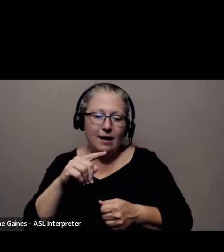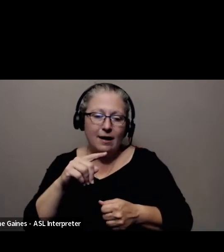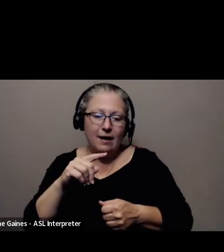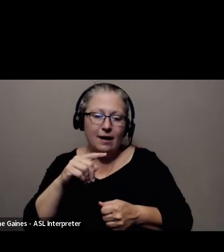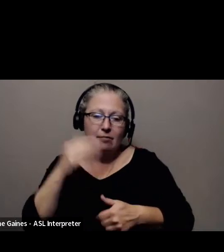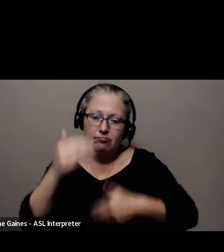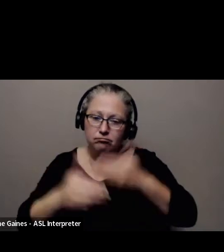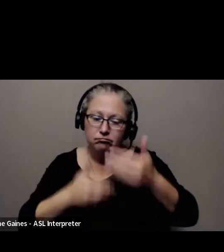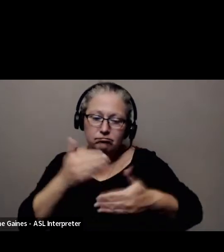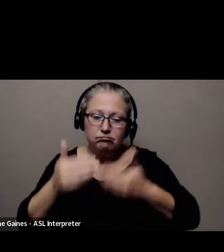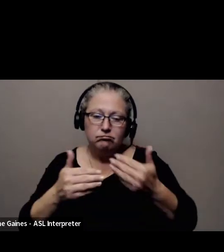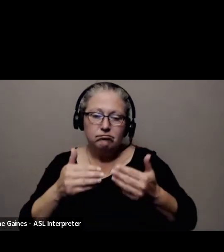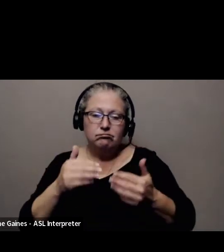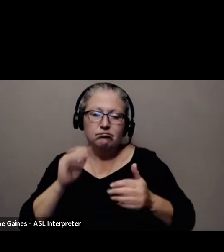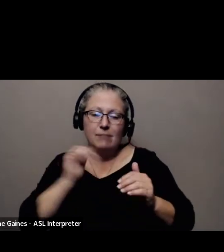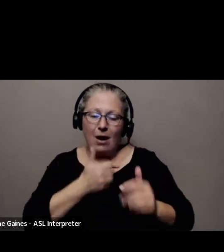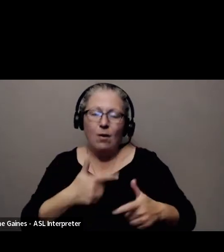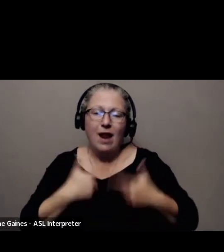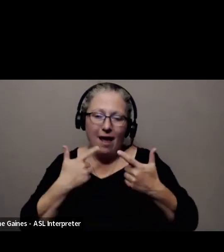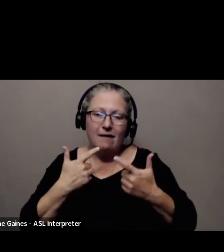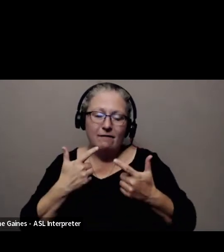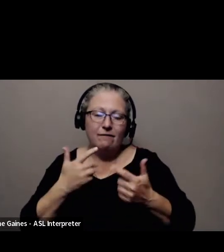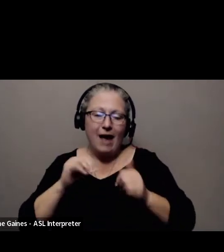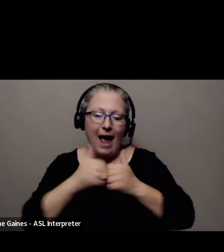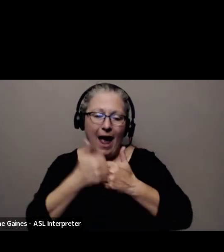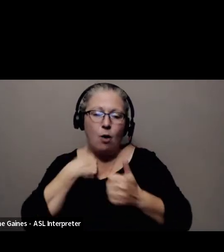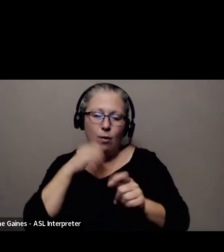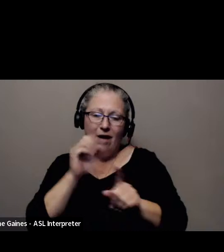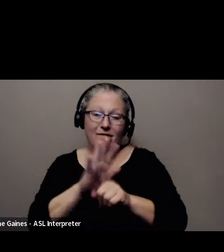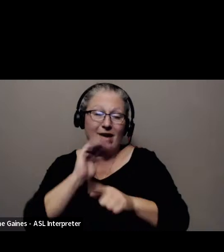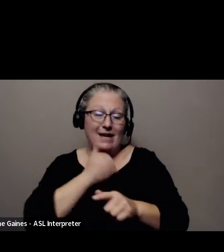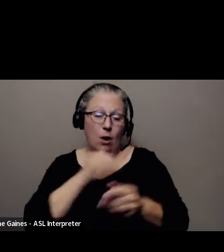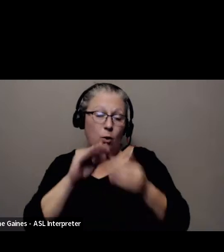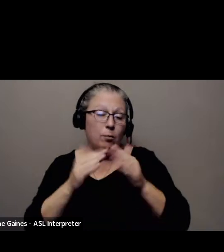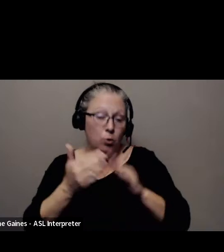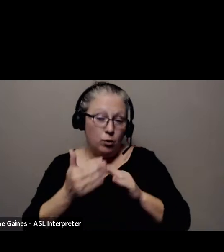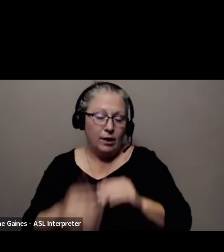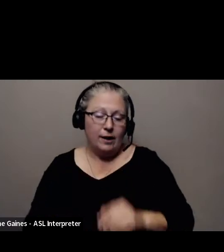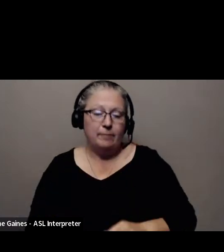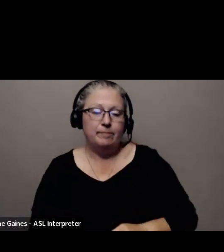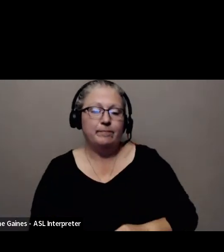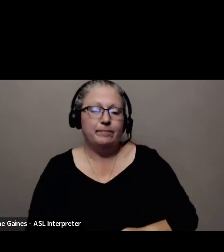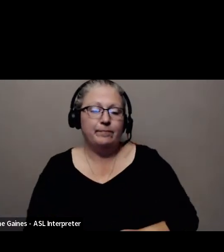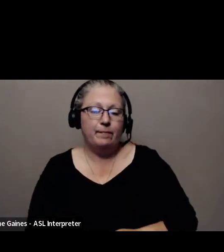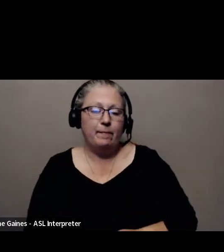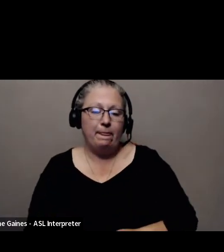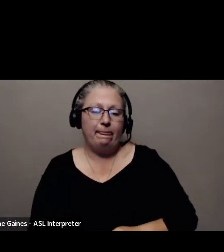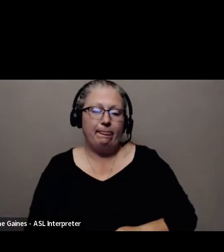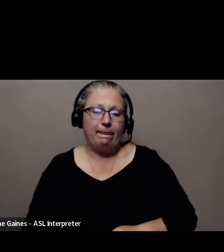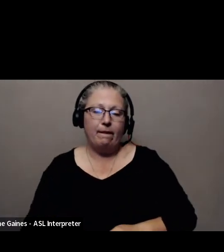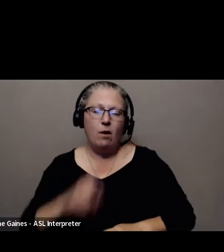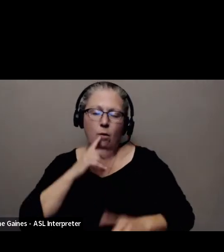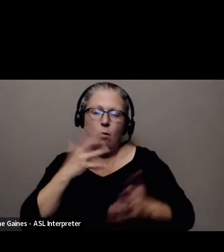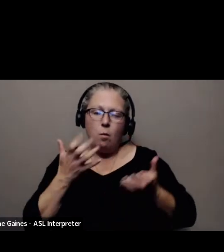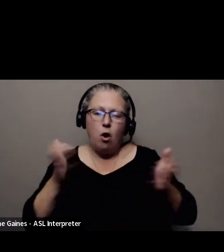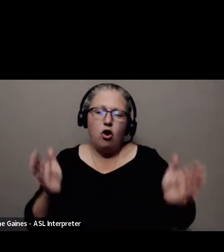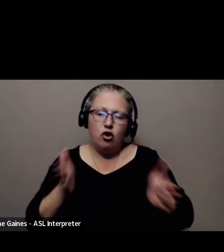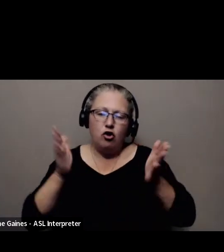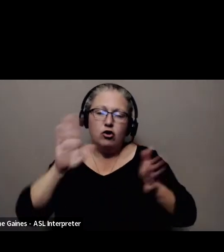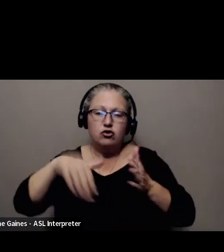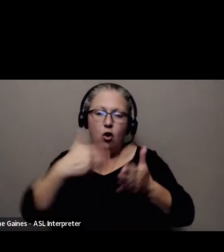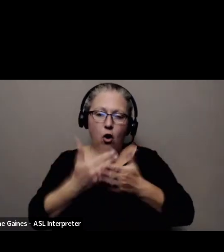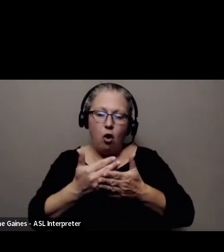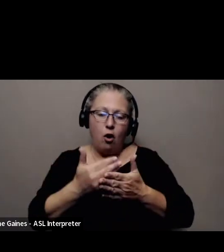along in our lives and how we affect our community. But I just wanted to really encourage all of